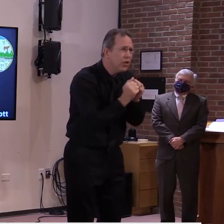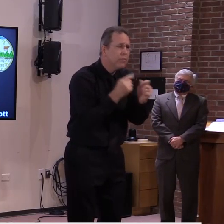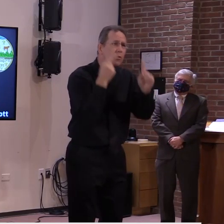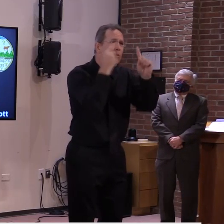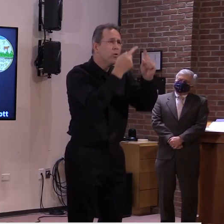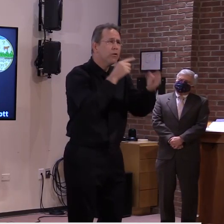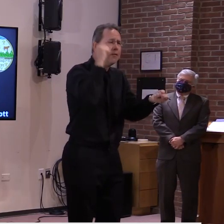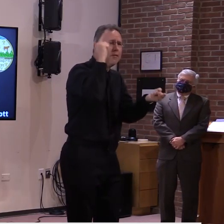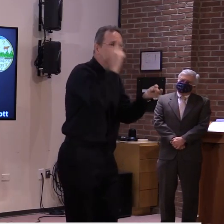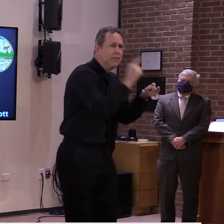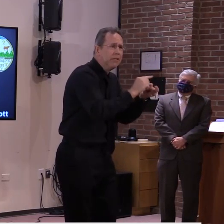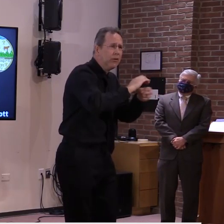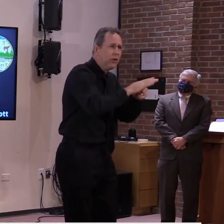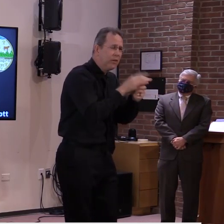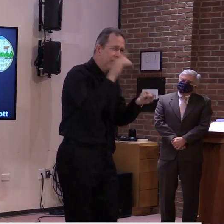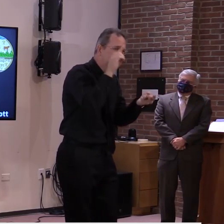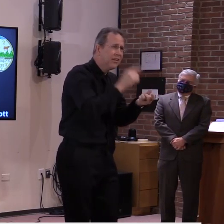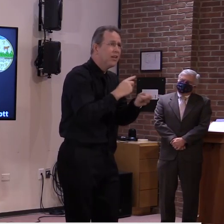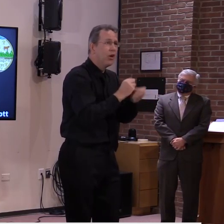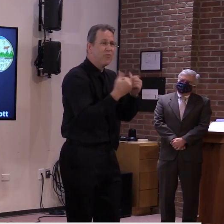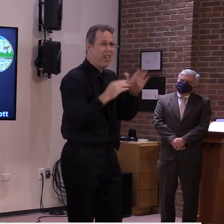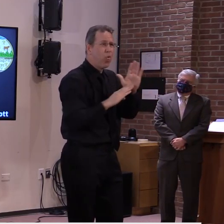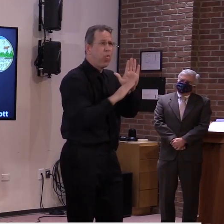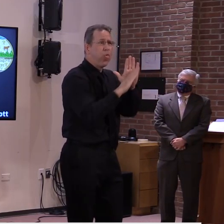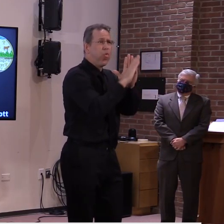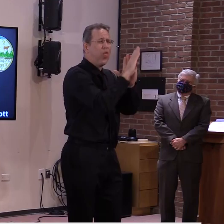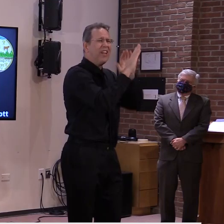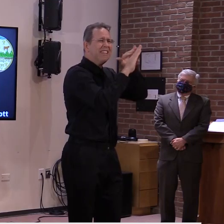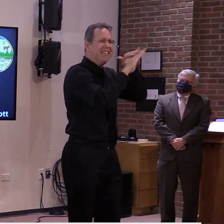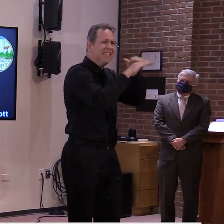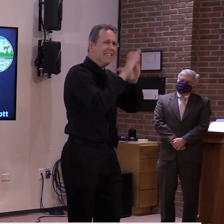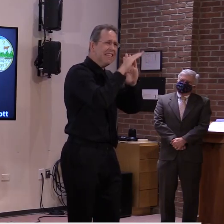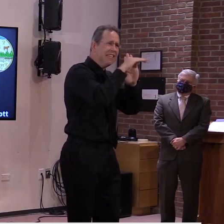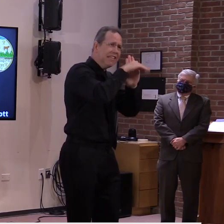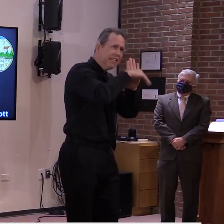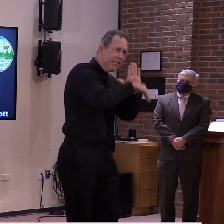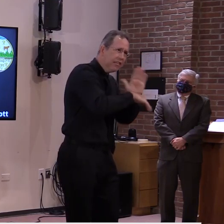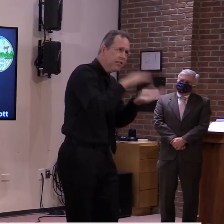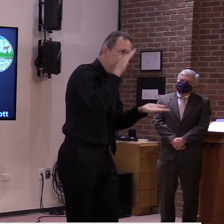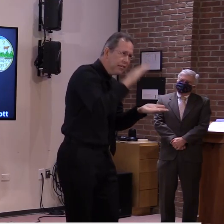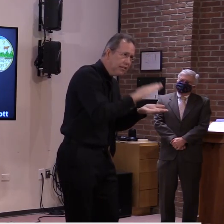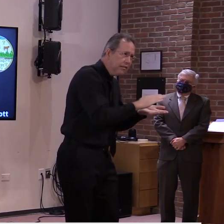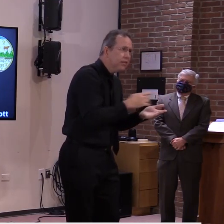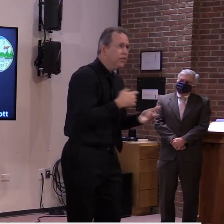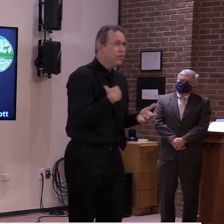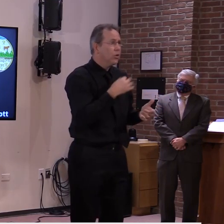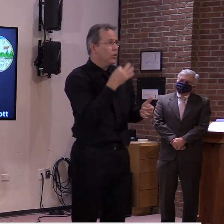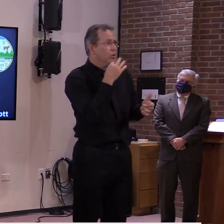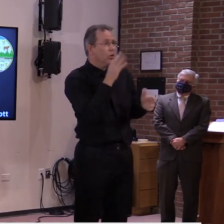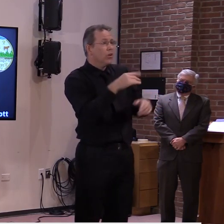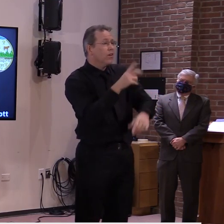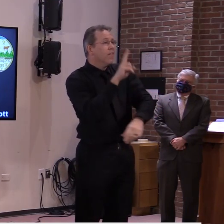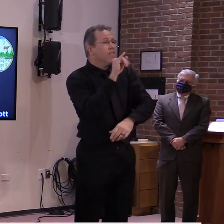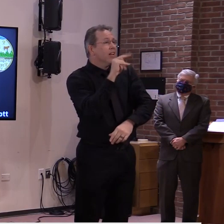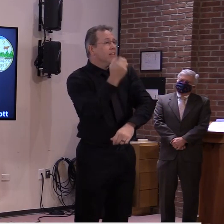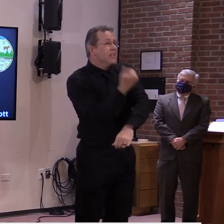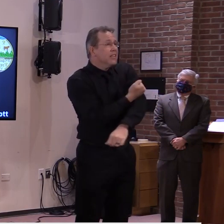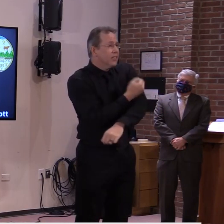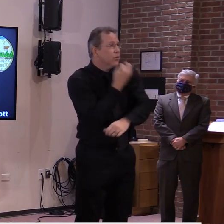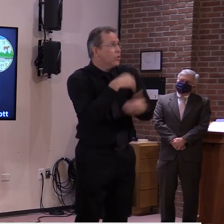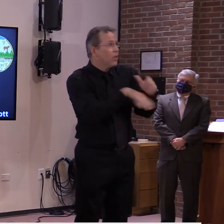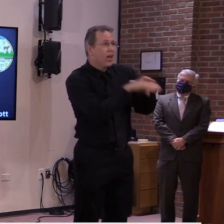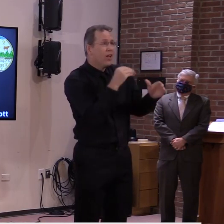surge. The vaccine is right around the corner, but until it's here and in our hands and can be